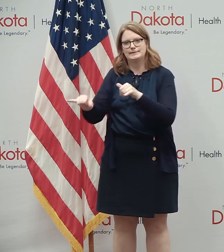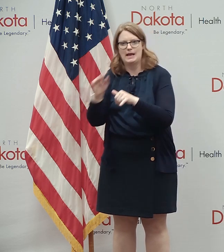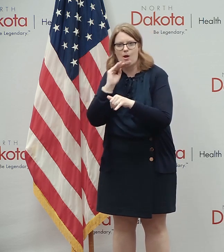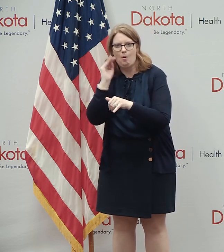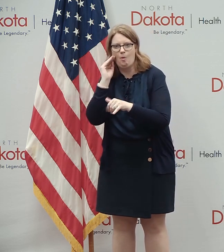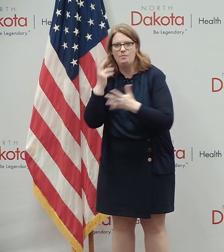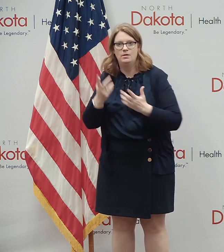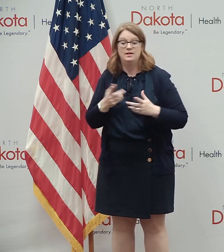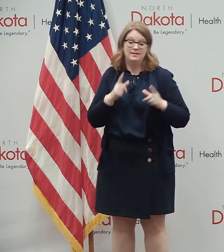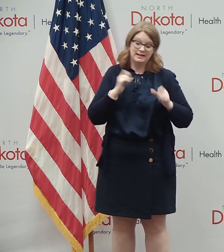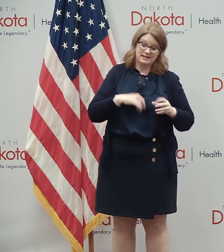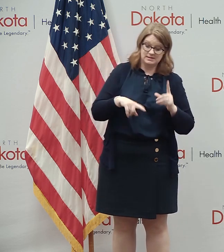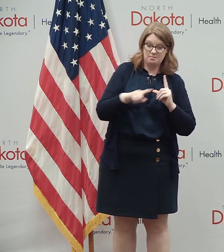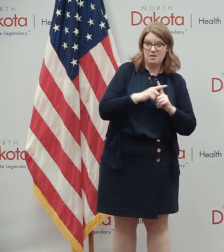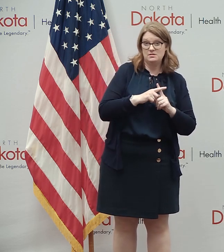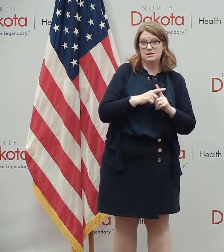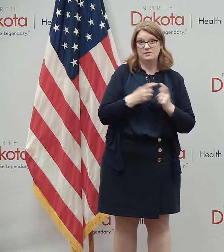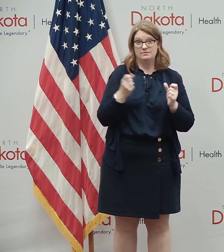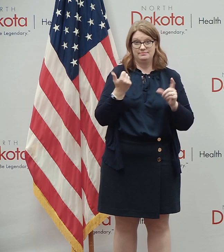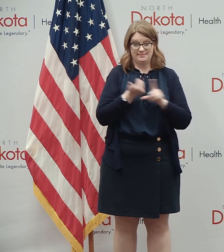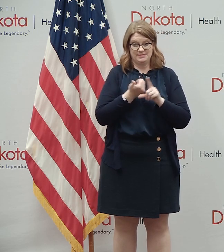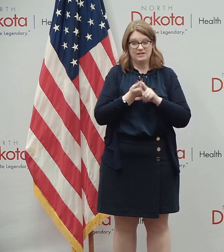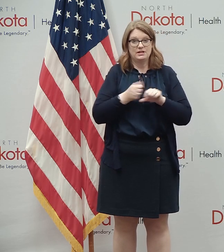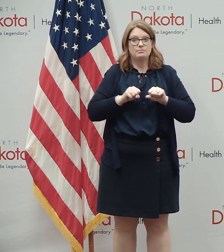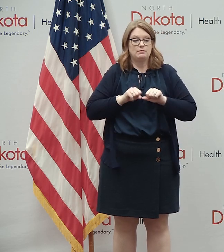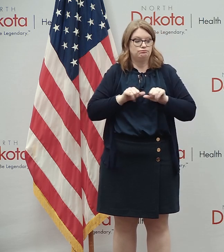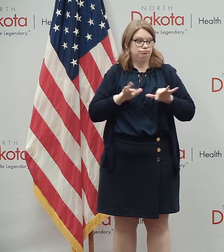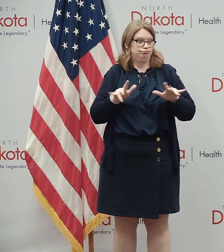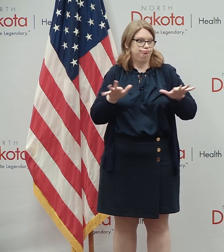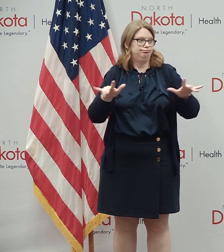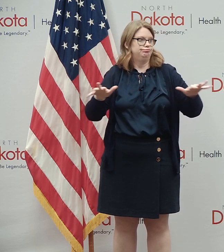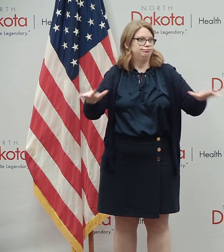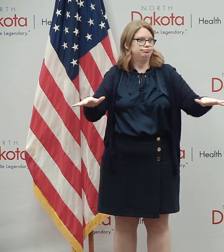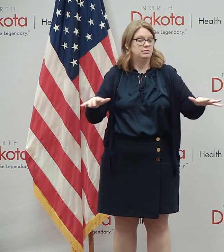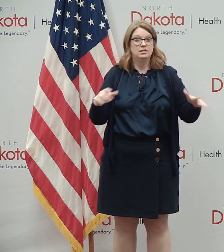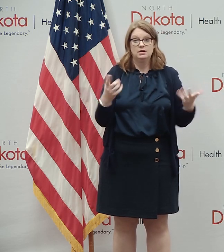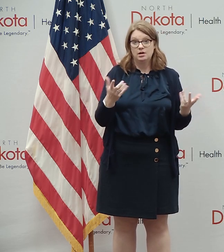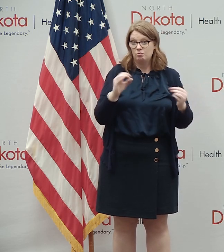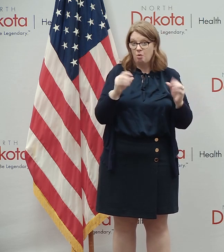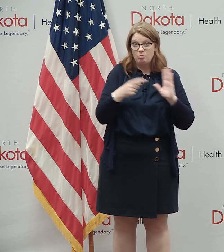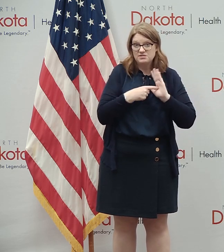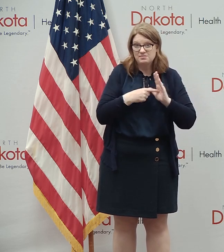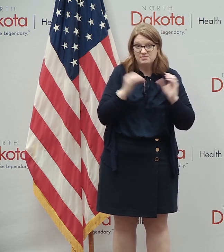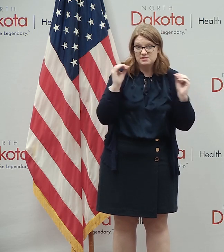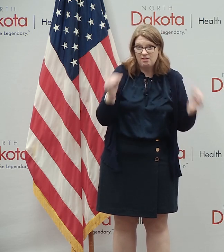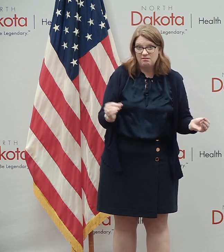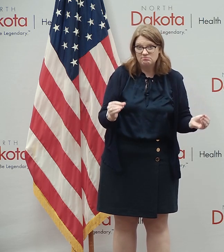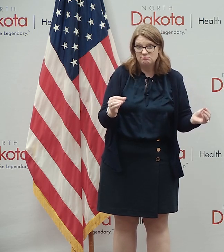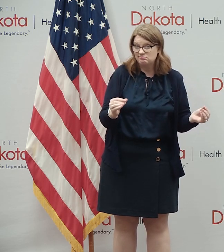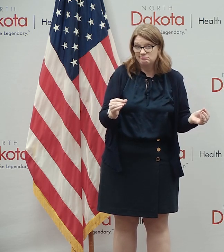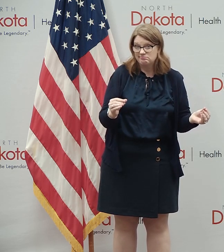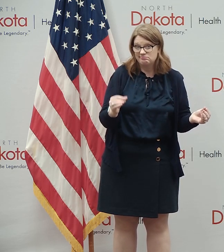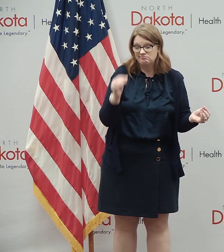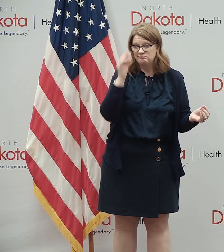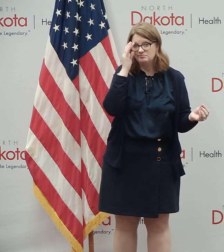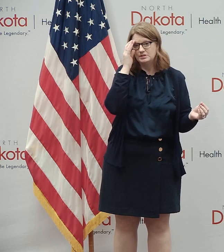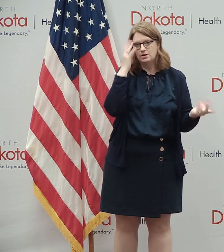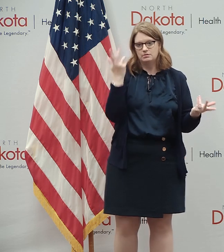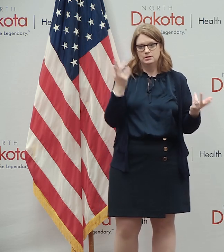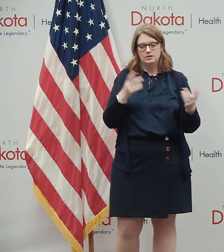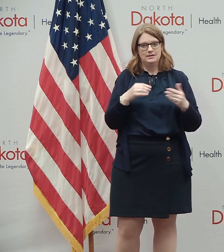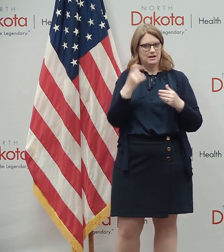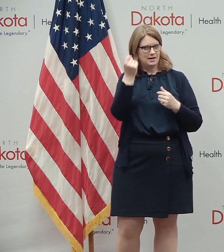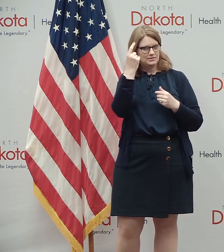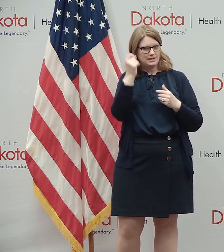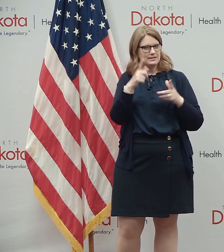test positive, they can be transferring this deadly virus, and they may not even have any symptoms themselves. Again, why testing